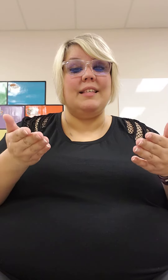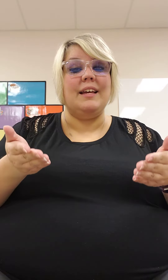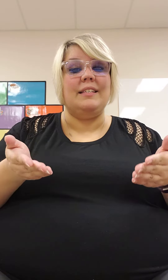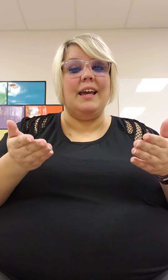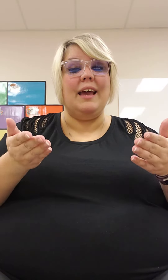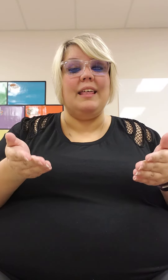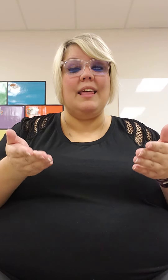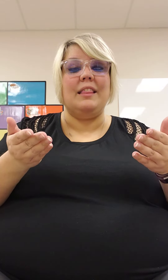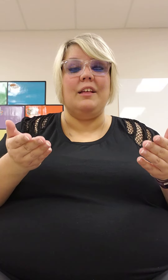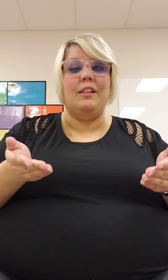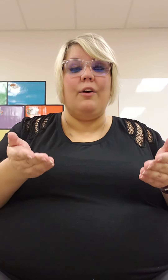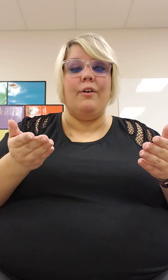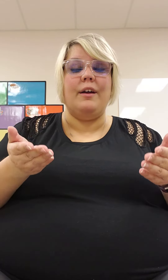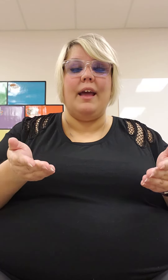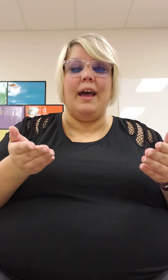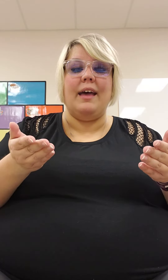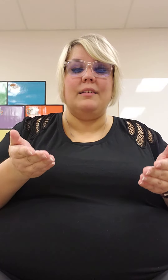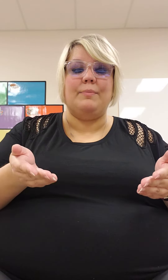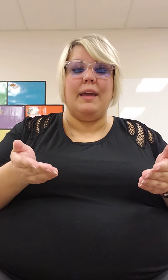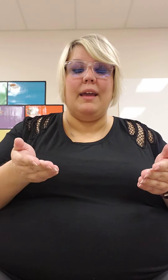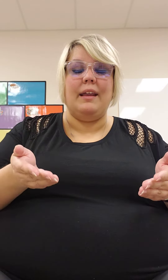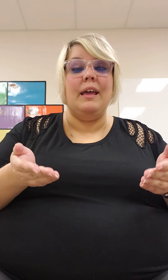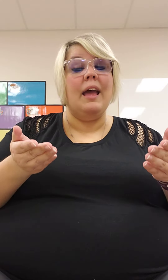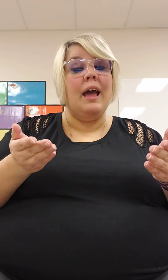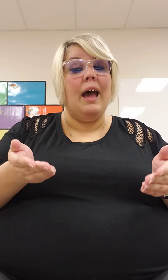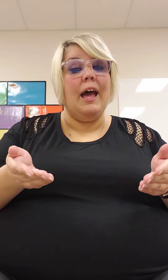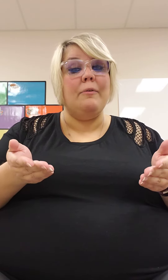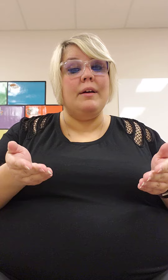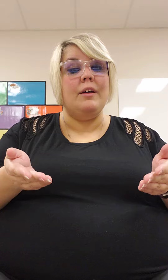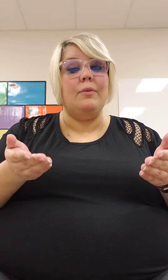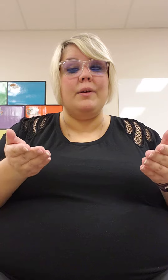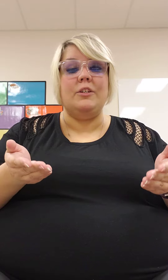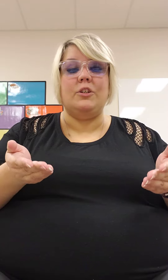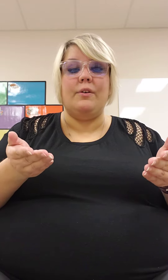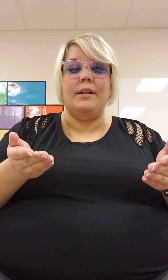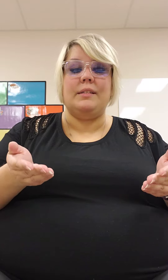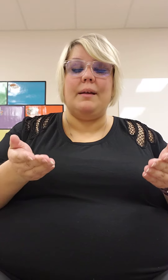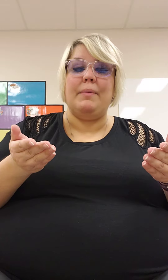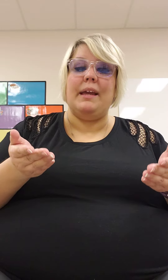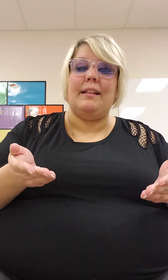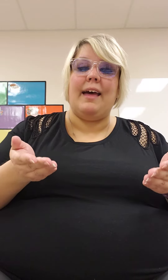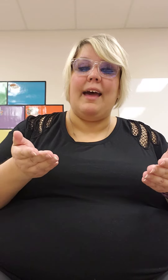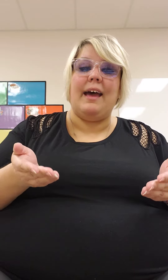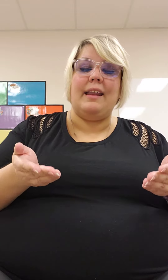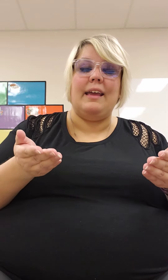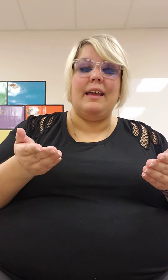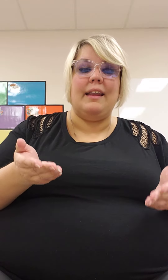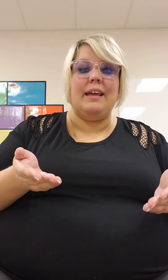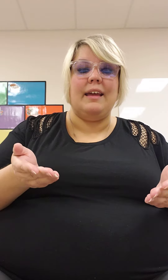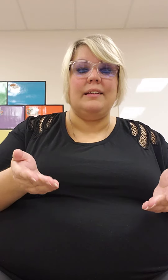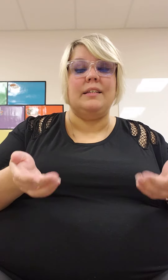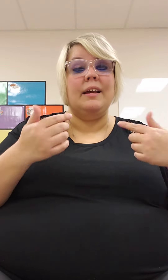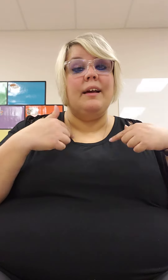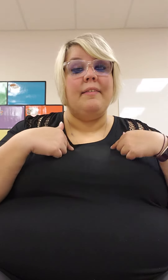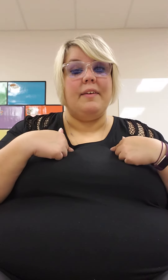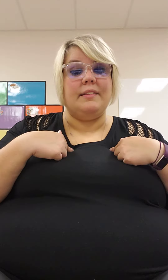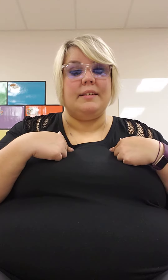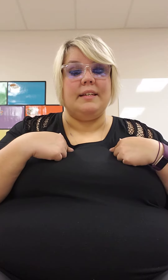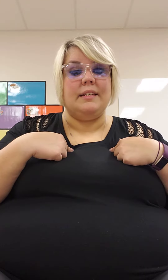the day that the Lord has made. I will rejoice and be glad in it. This is